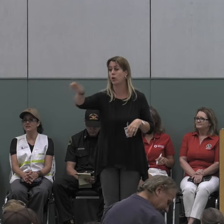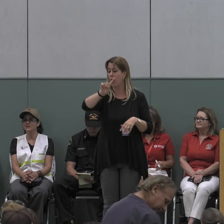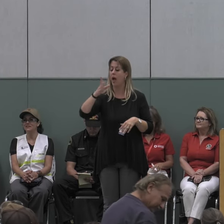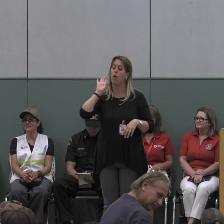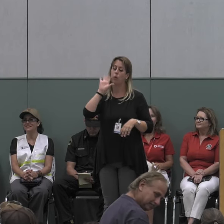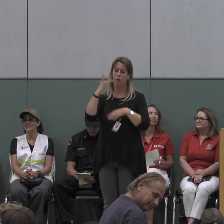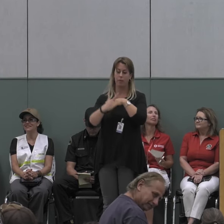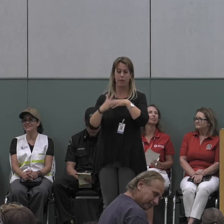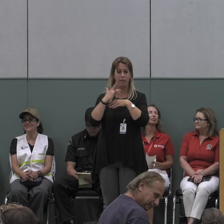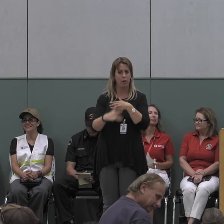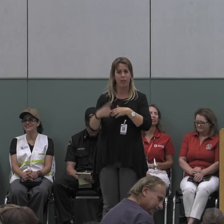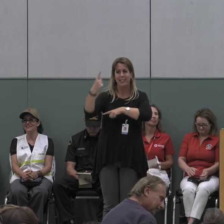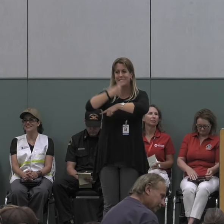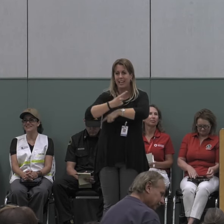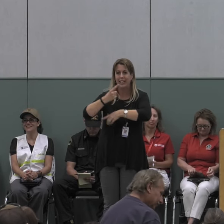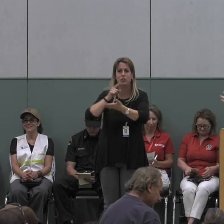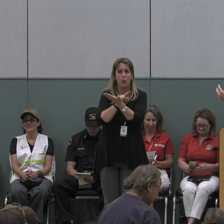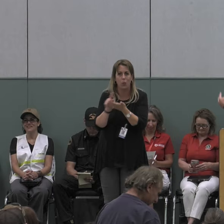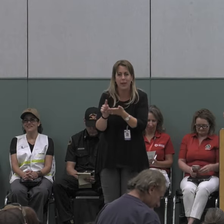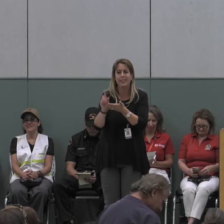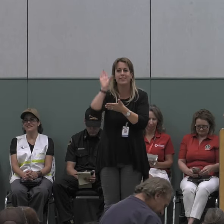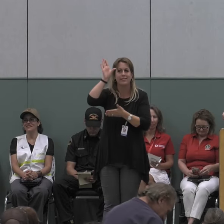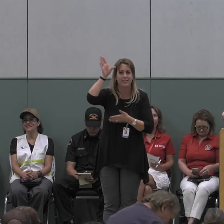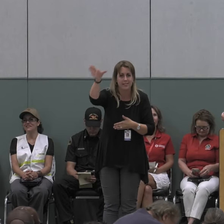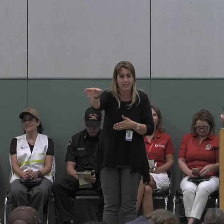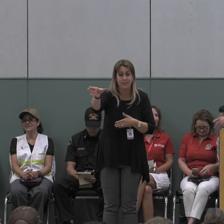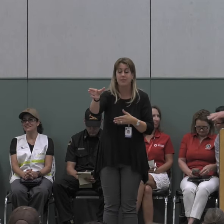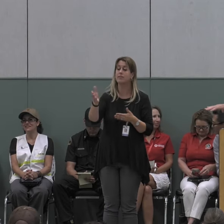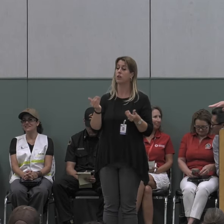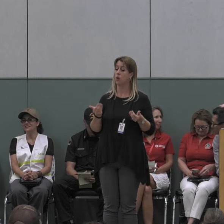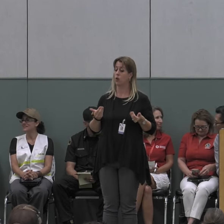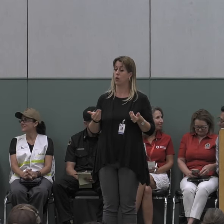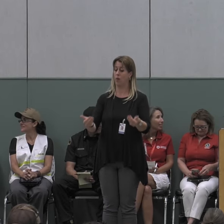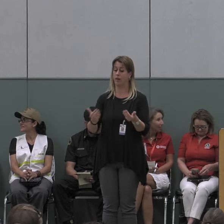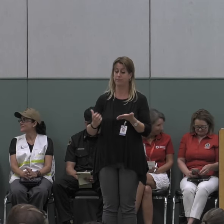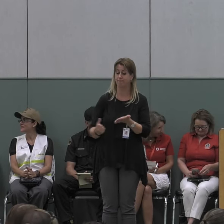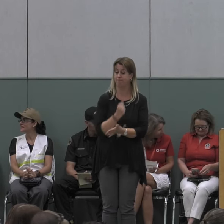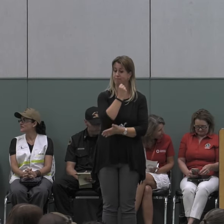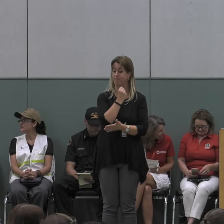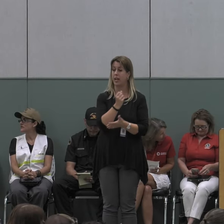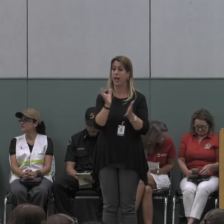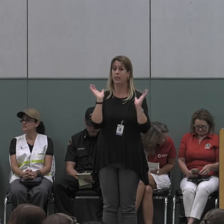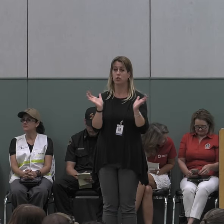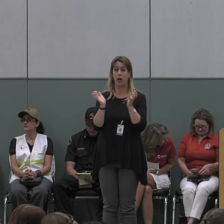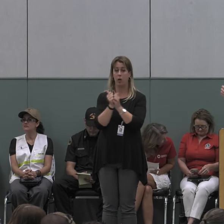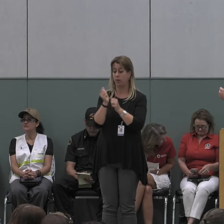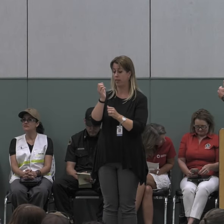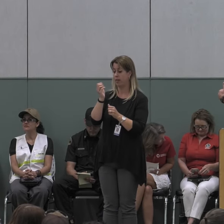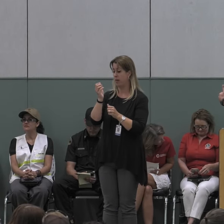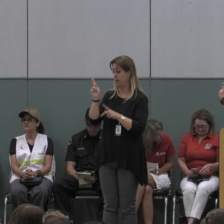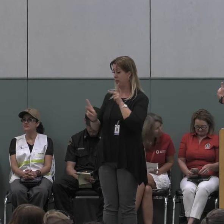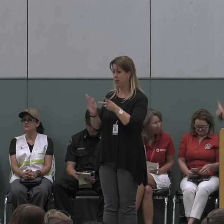come. Take advantage of this opportunity to speak to these individuals and to network with each other so that you